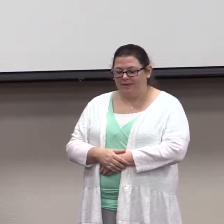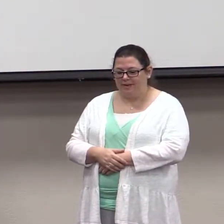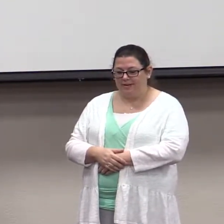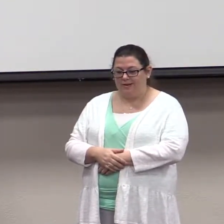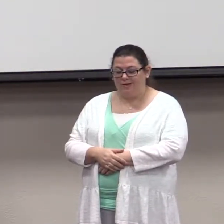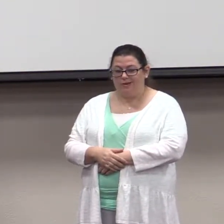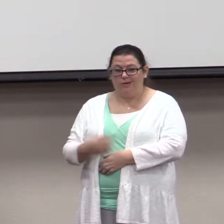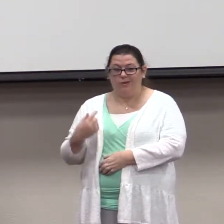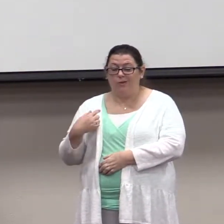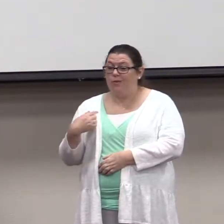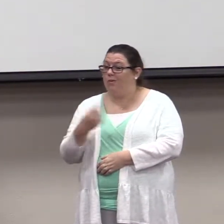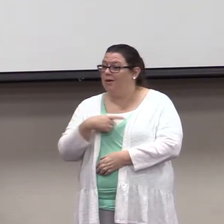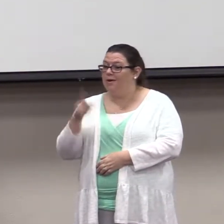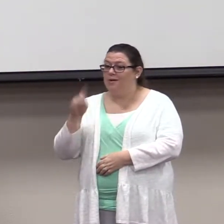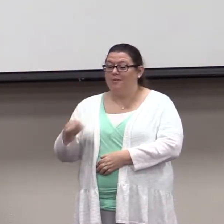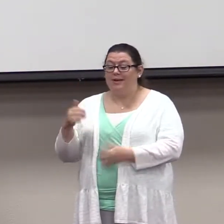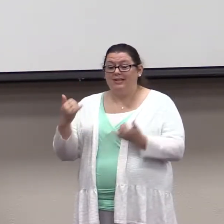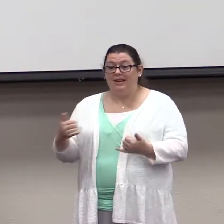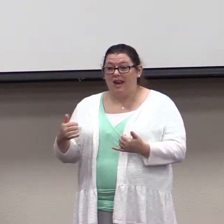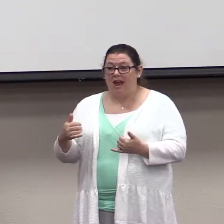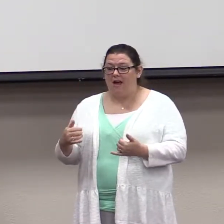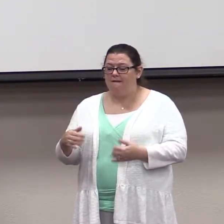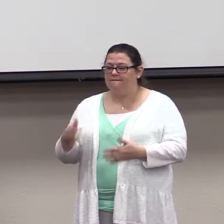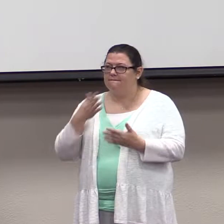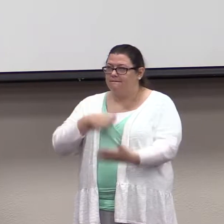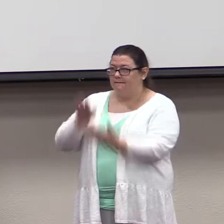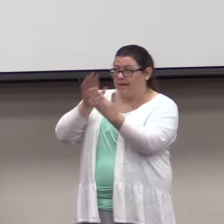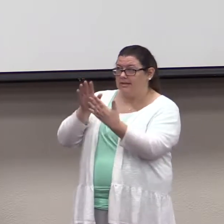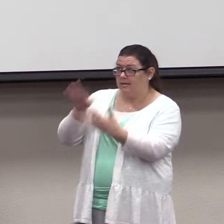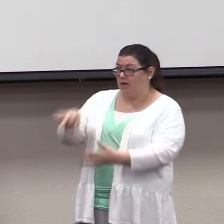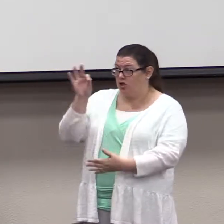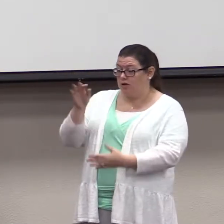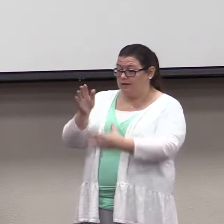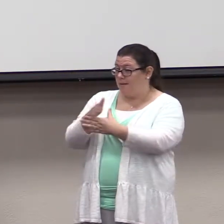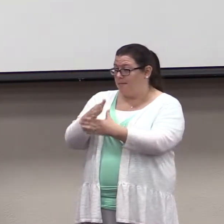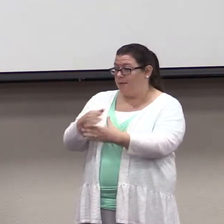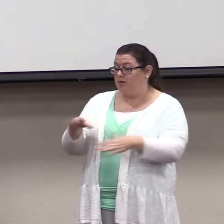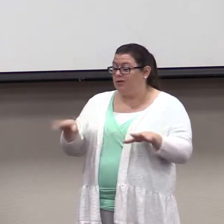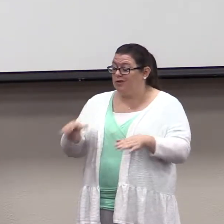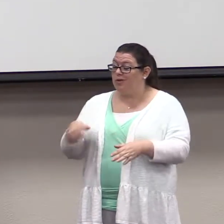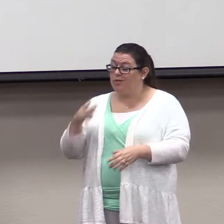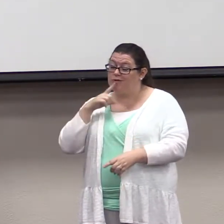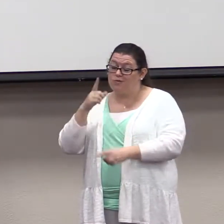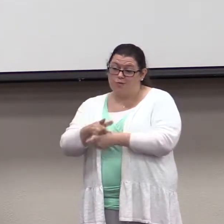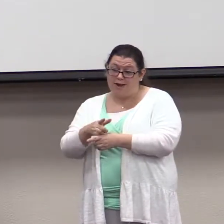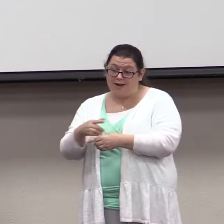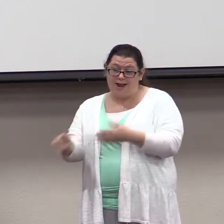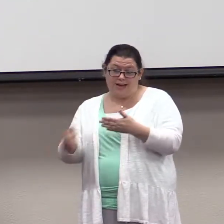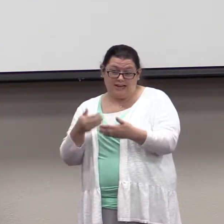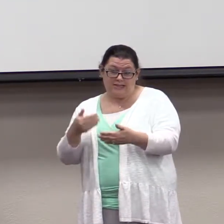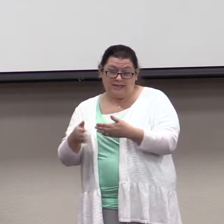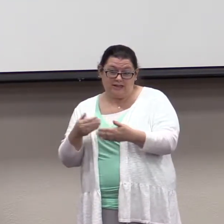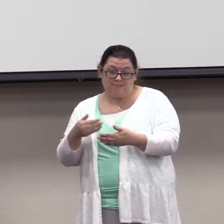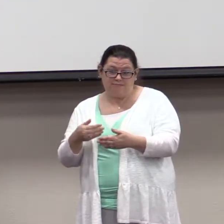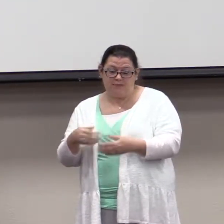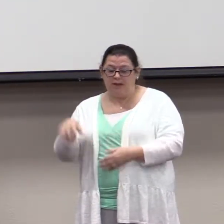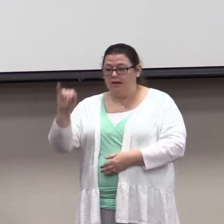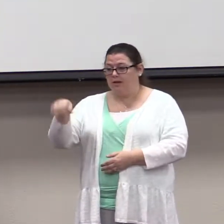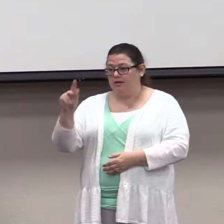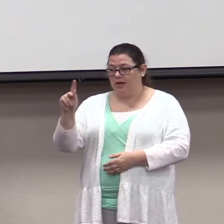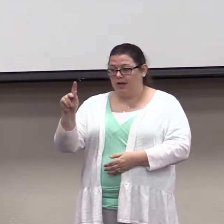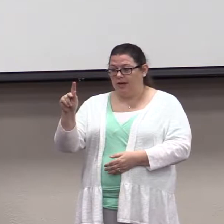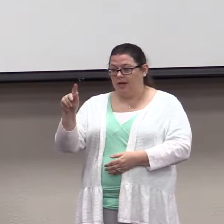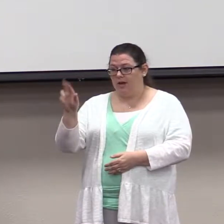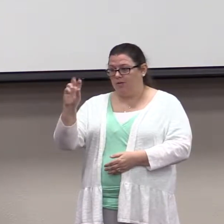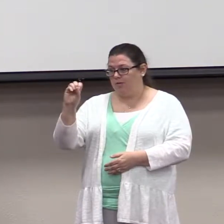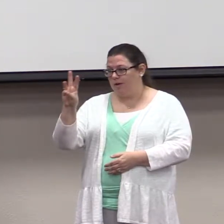We must now all face the choice between doing what is right and doing what is easy. J.K. Rowling had Professor Dumbledore